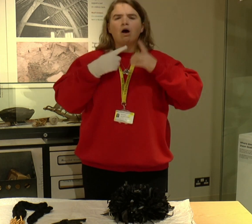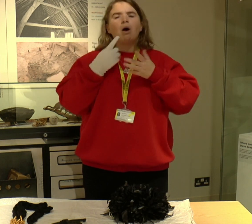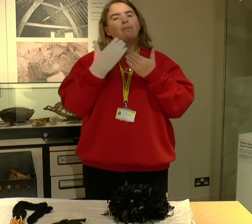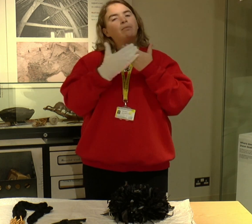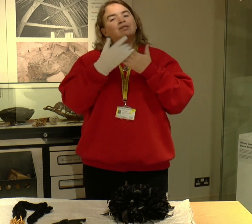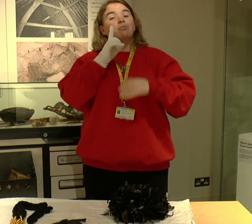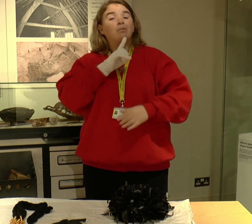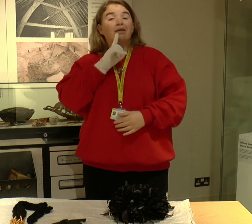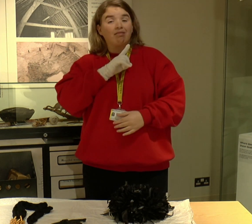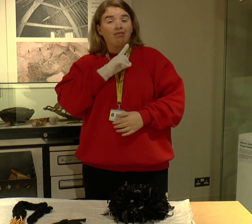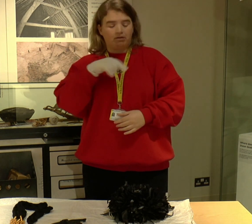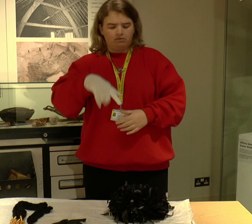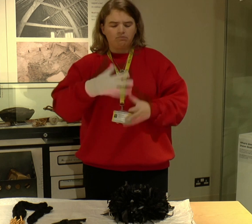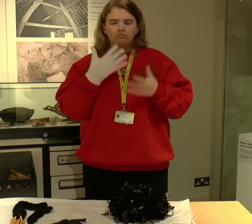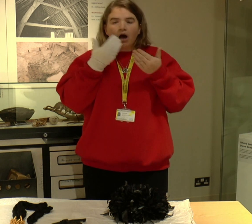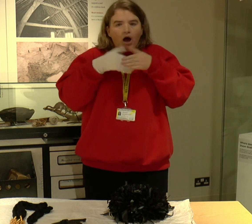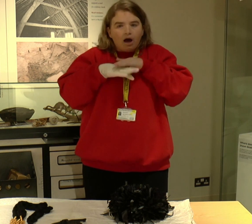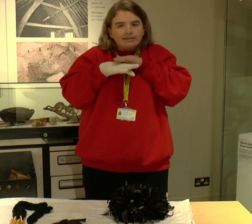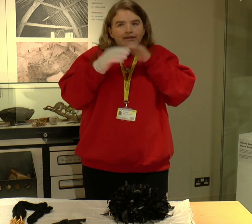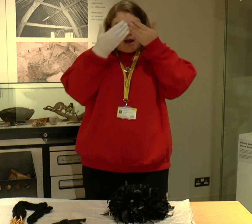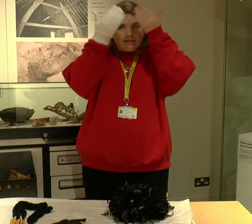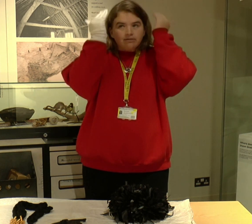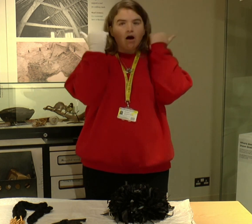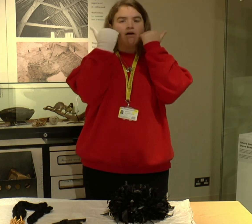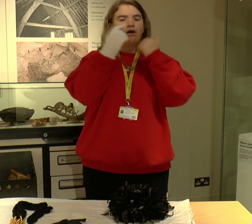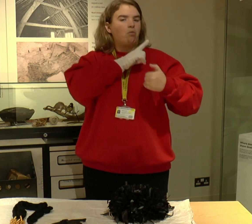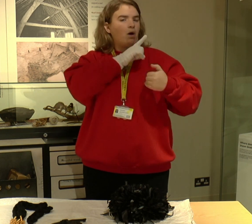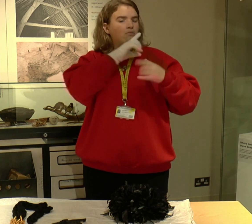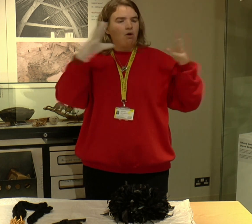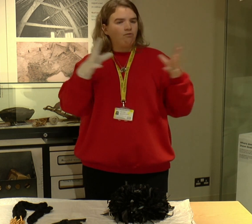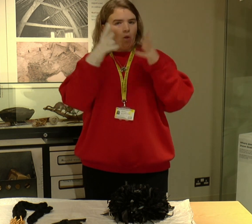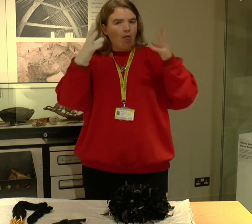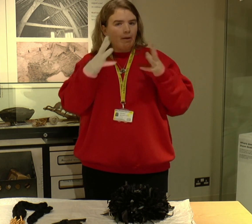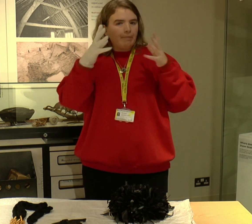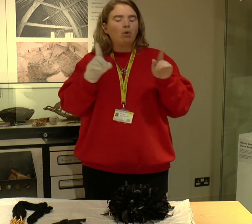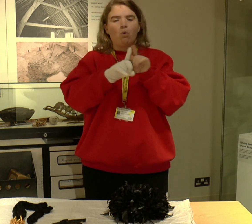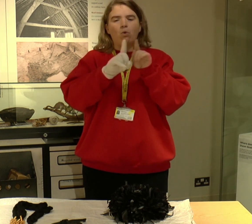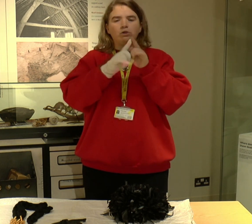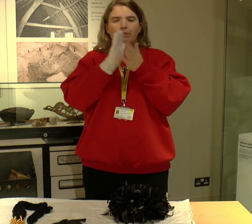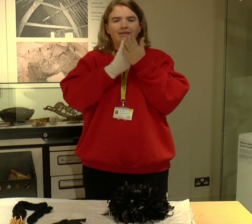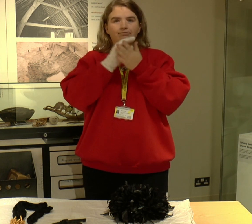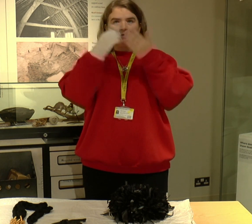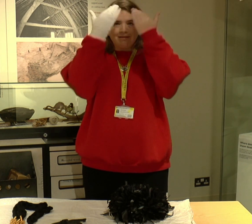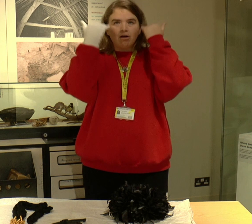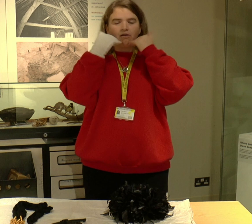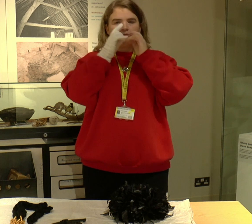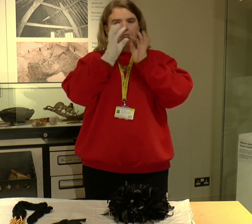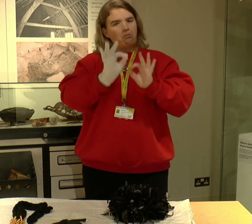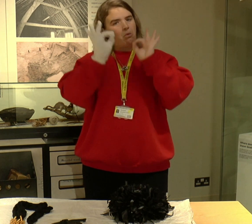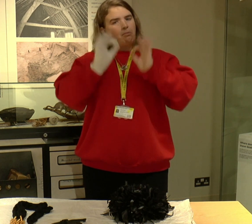and Muslim women used to wear it. They would wear it under the headscarf because it creates volume, but also it keeps the